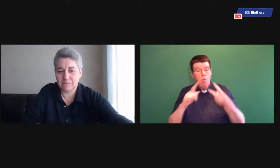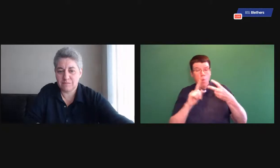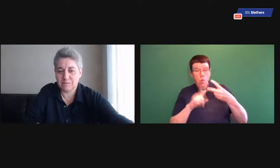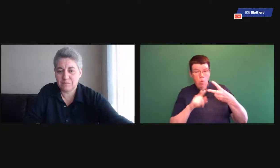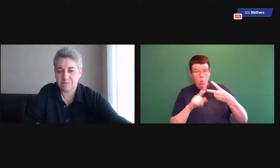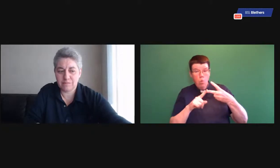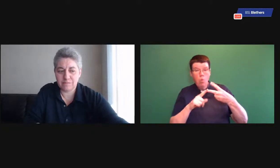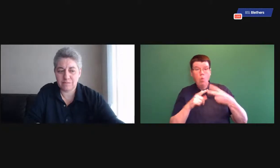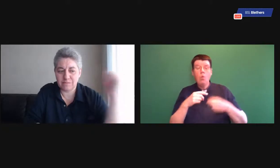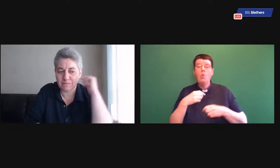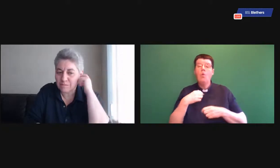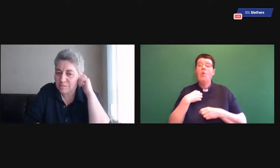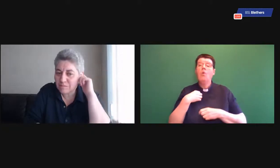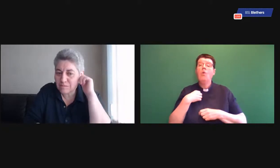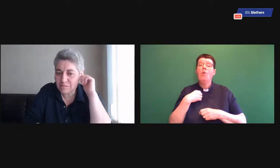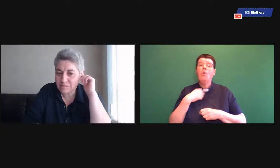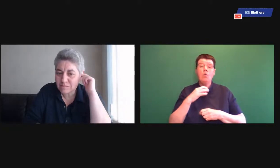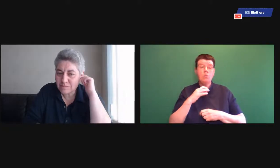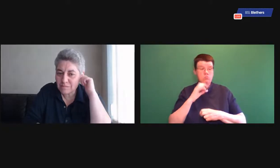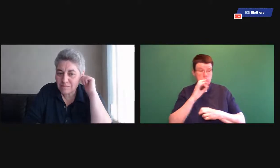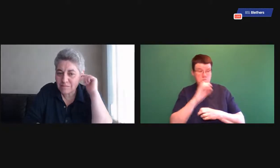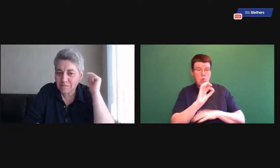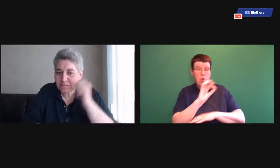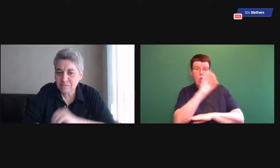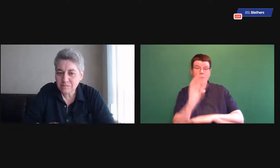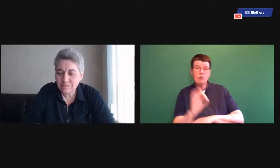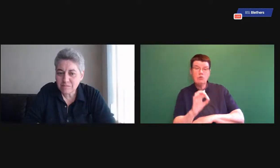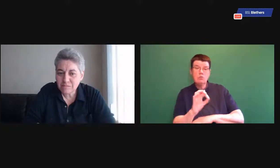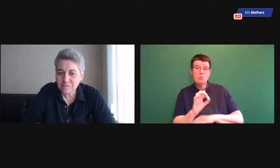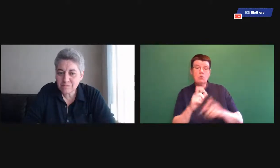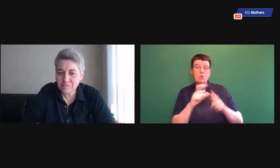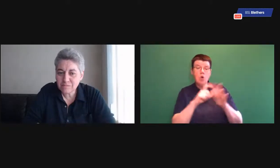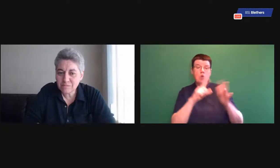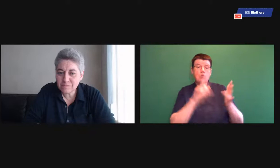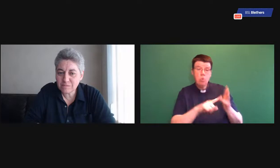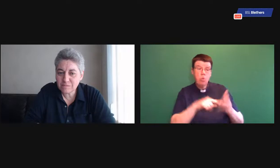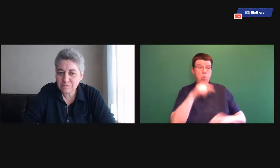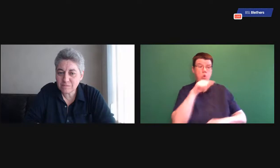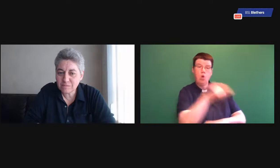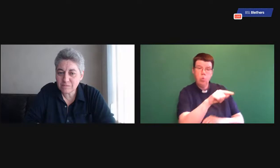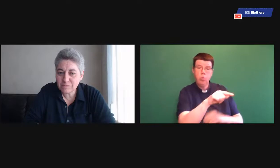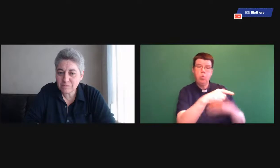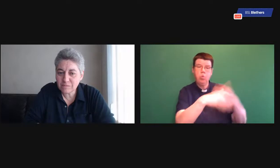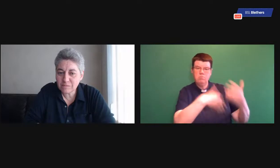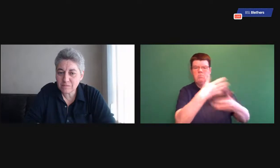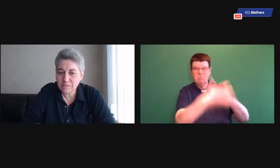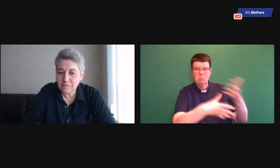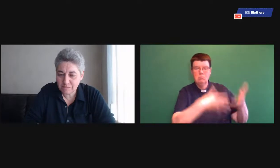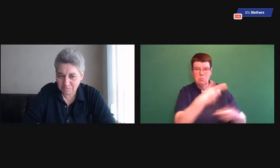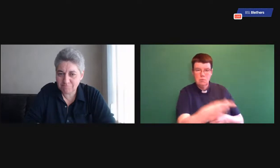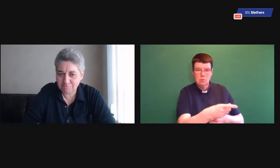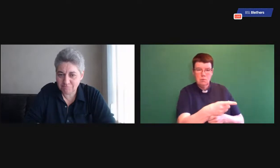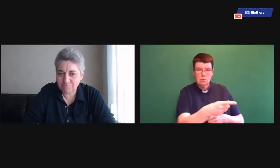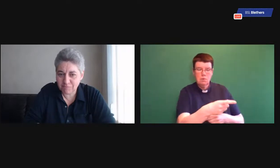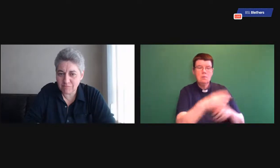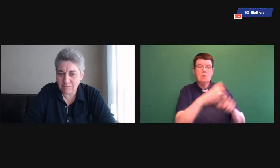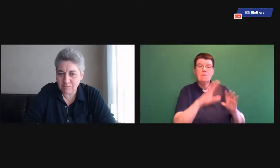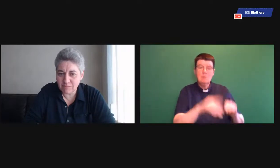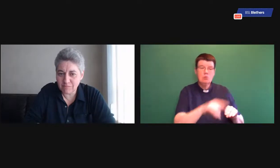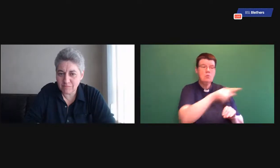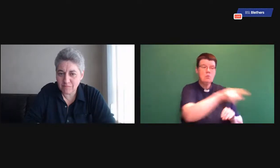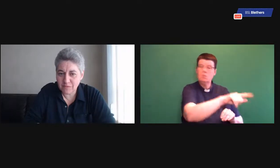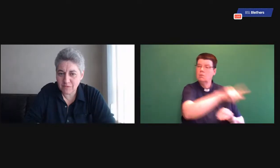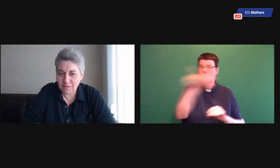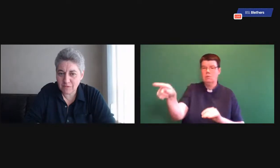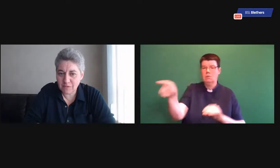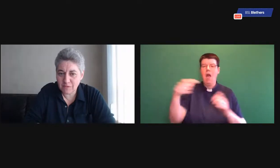would then, the second option would be ask the question, and the answer, all they have to do